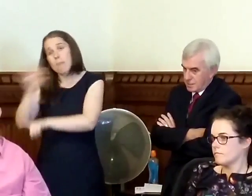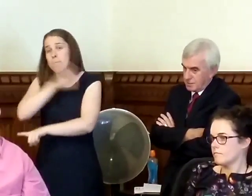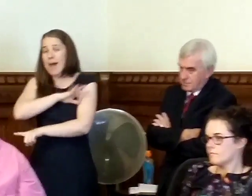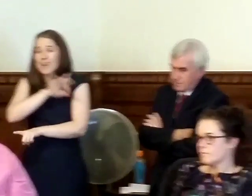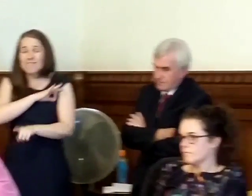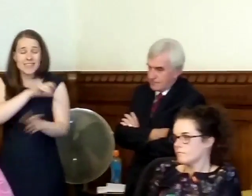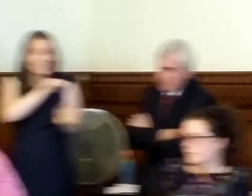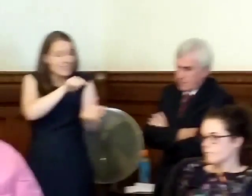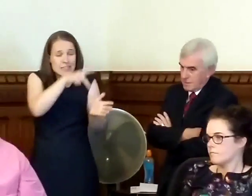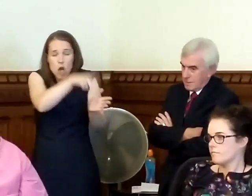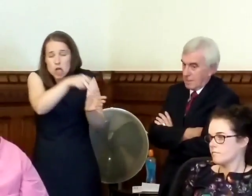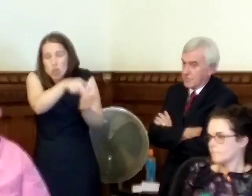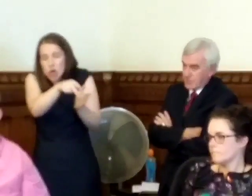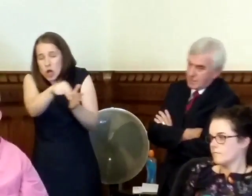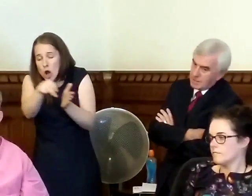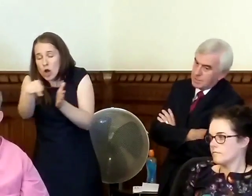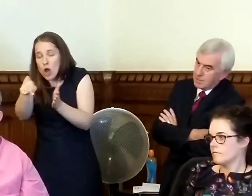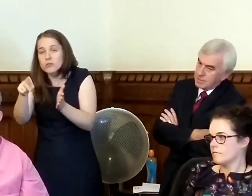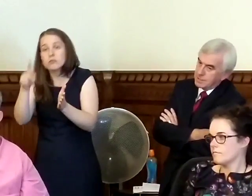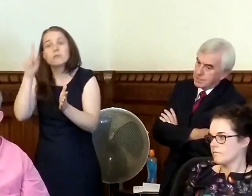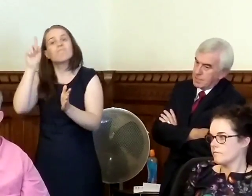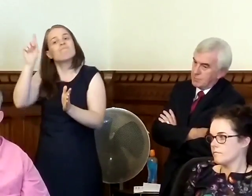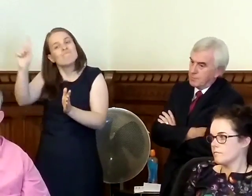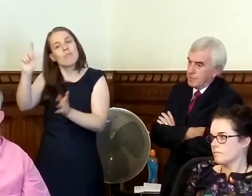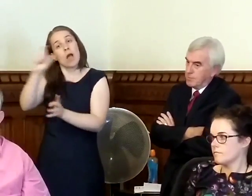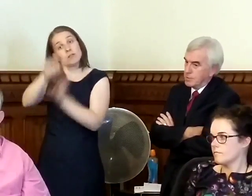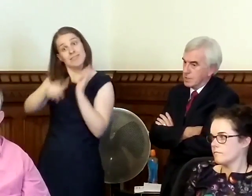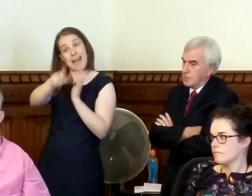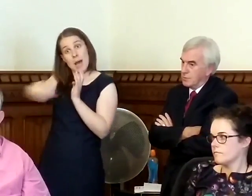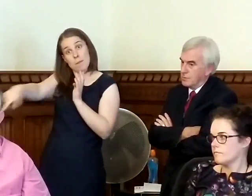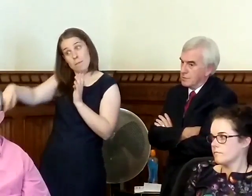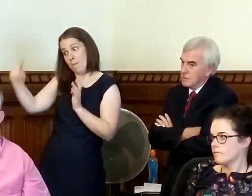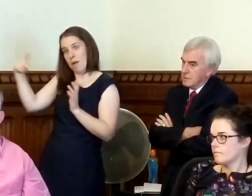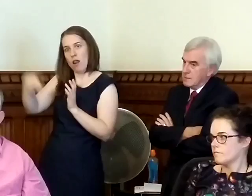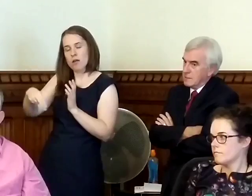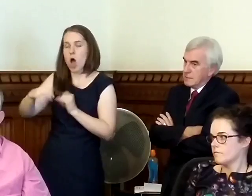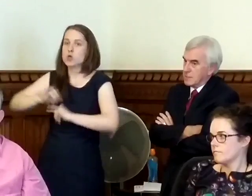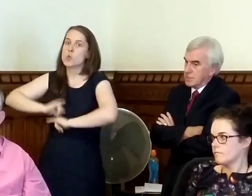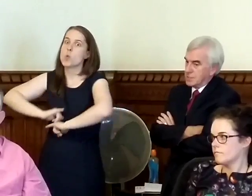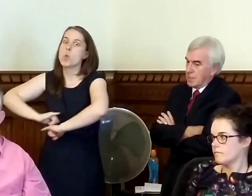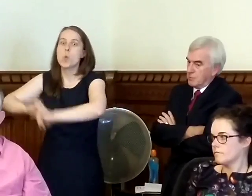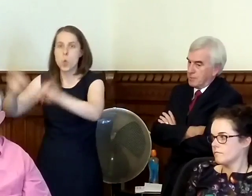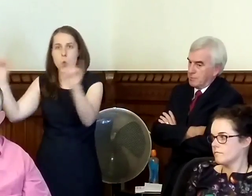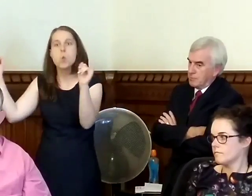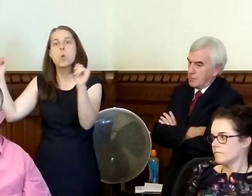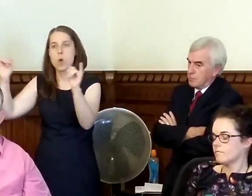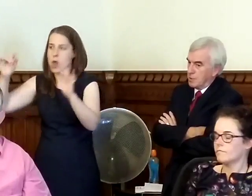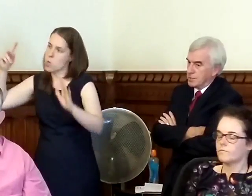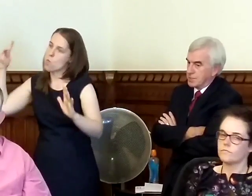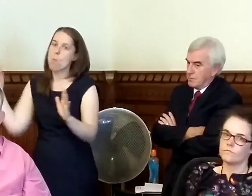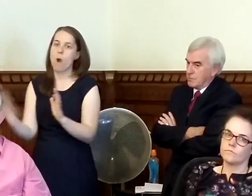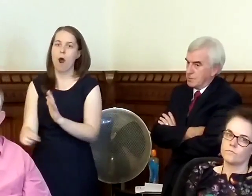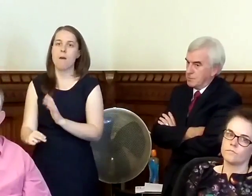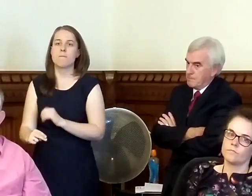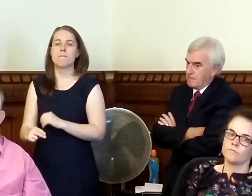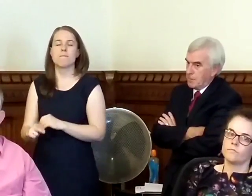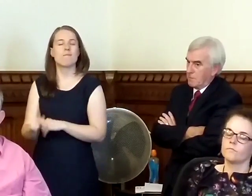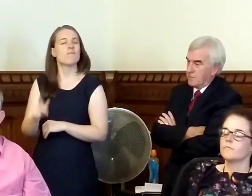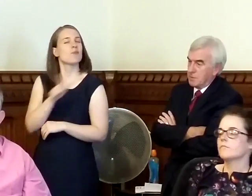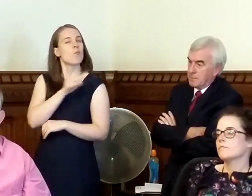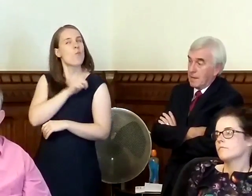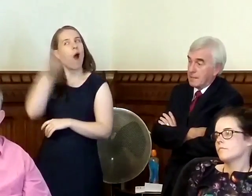they targeted, I think they targeted disabled people because they thought that disabled people were the ones that